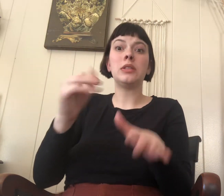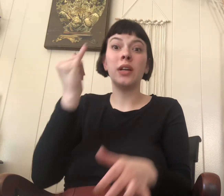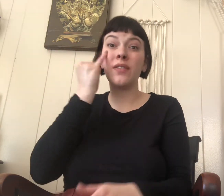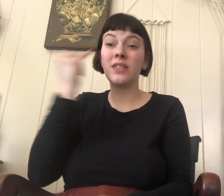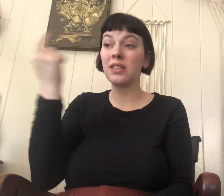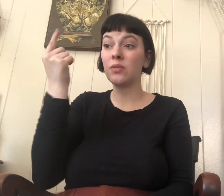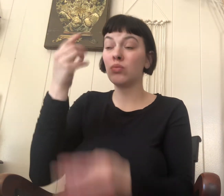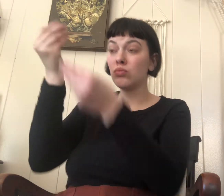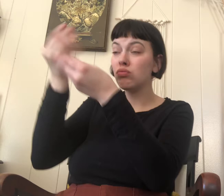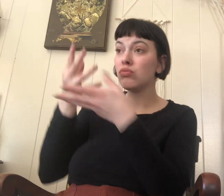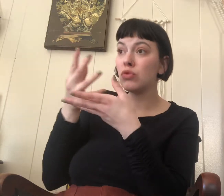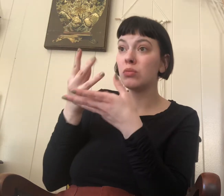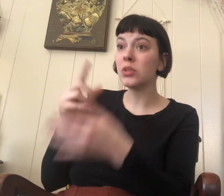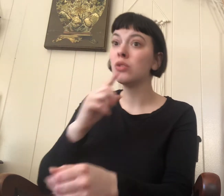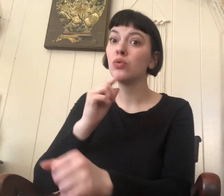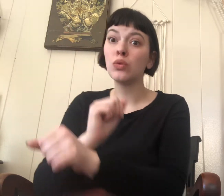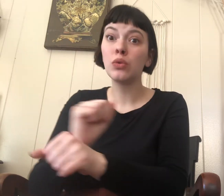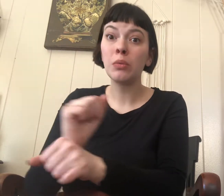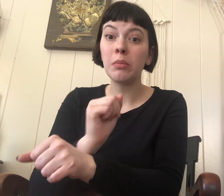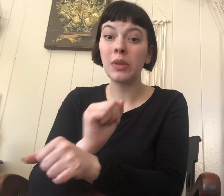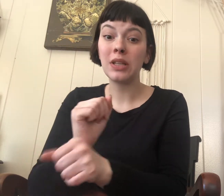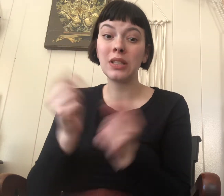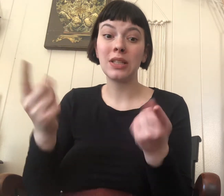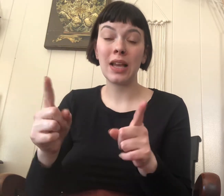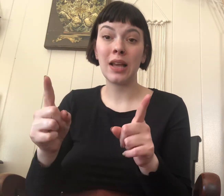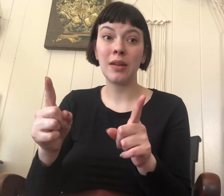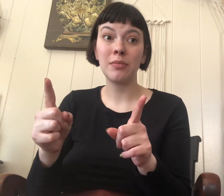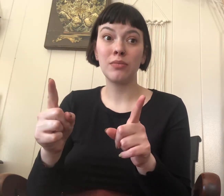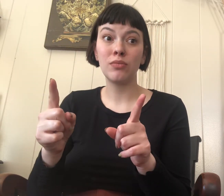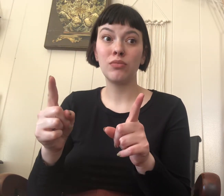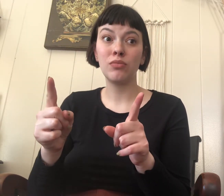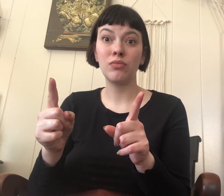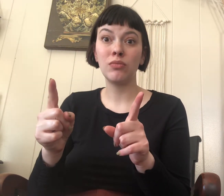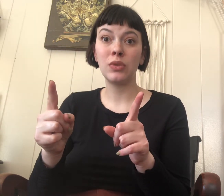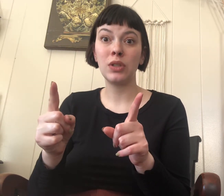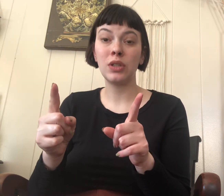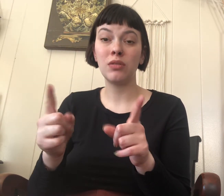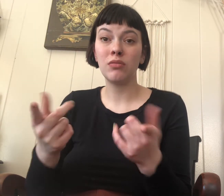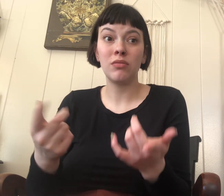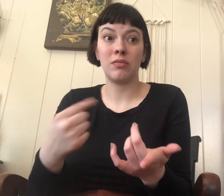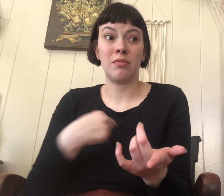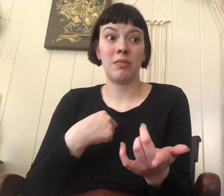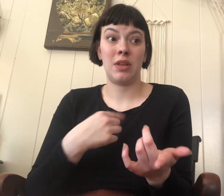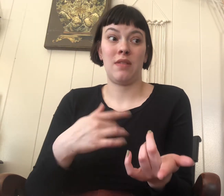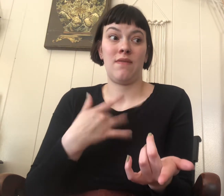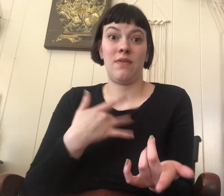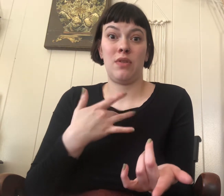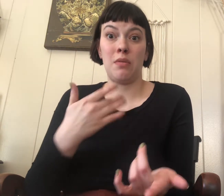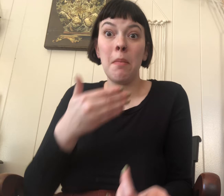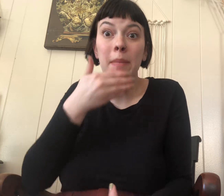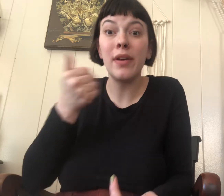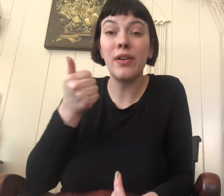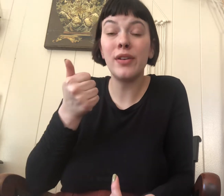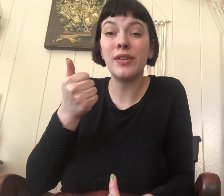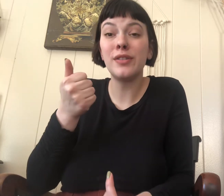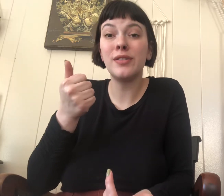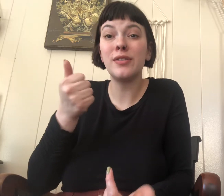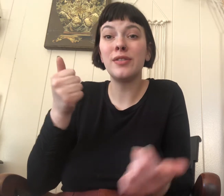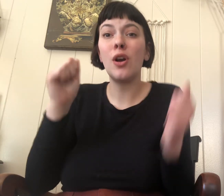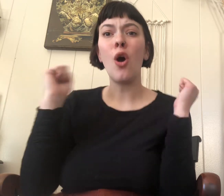been as apprehensive. Everybody around me is trying to do the best thing for me, and that they're on my side. You